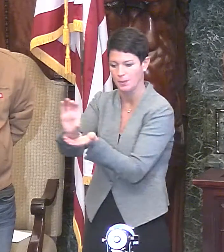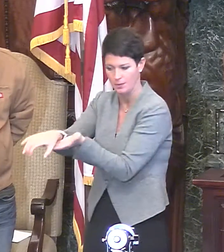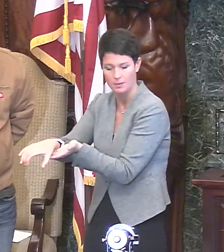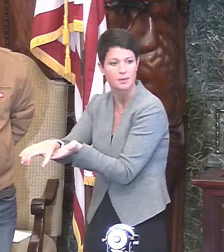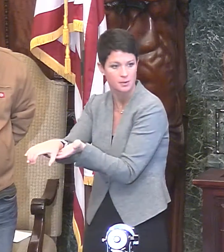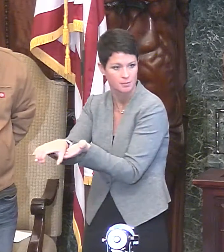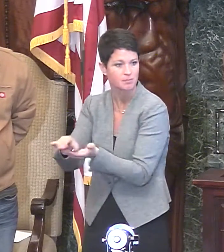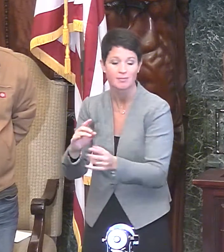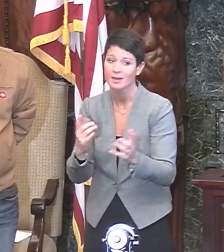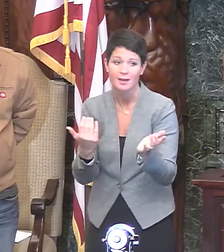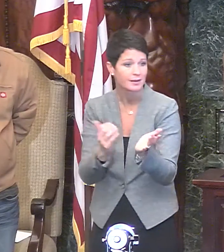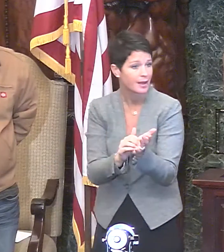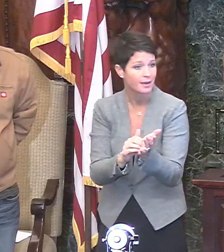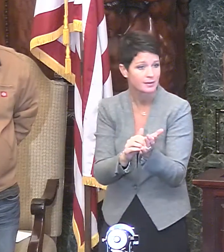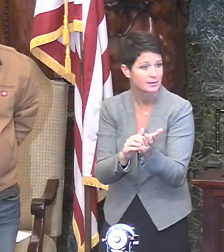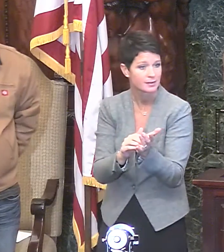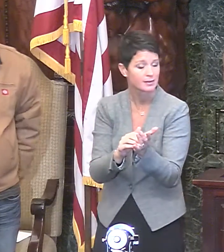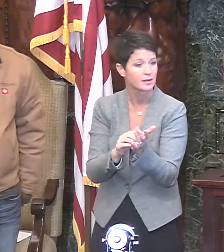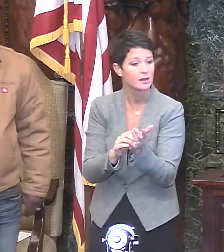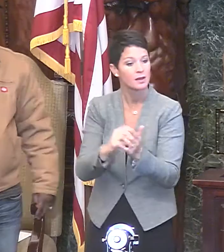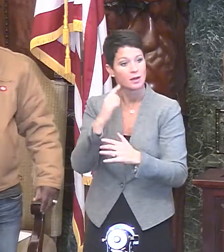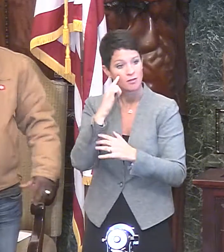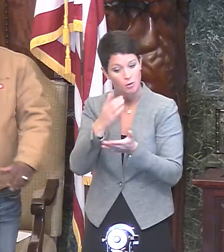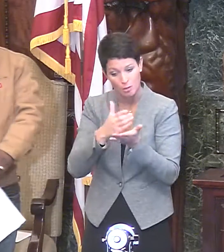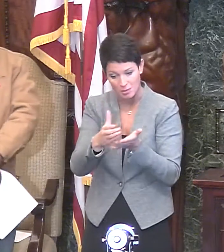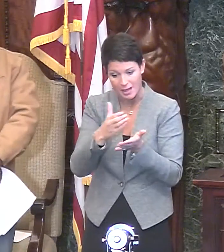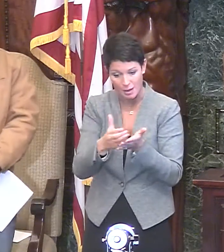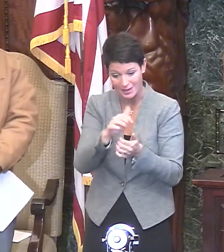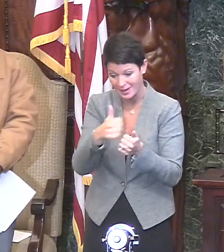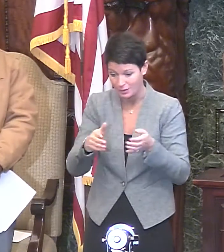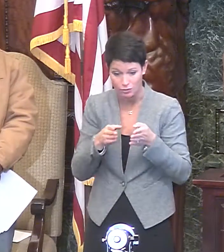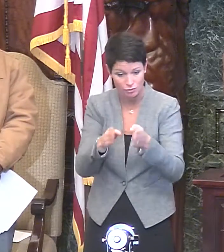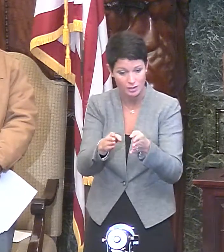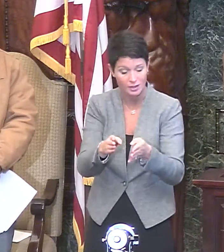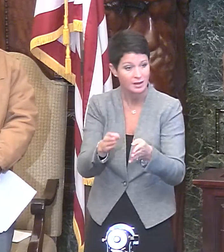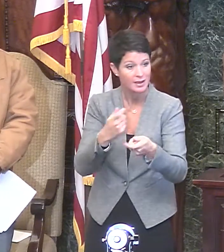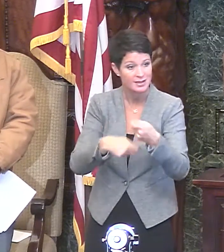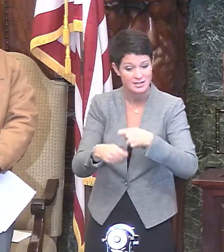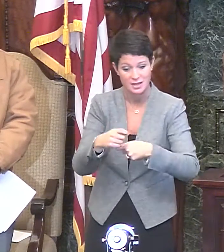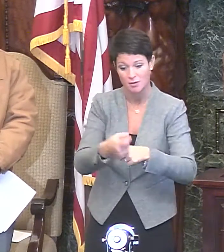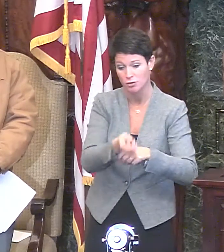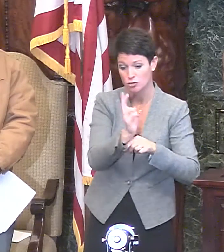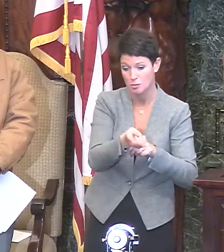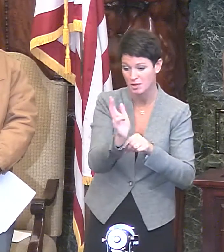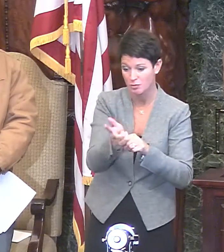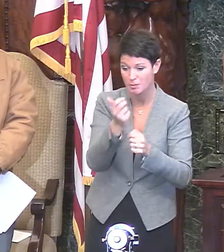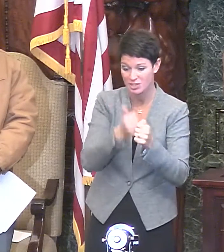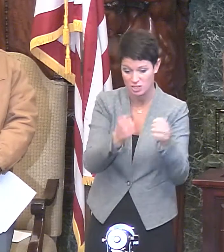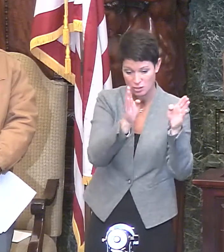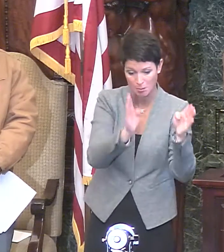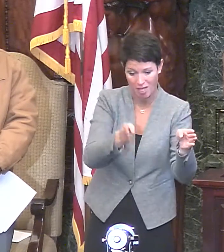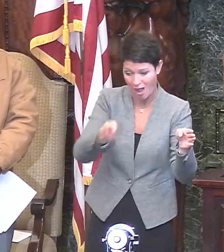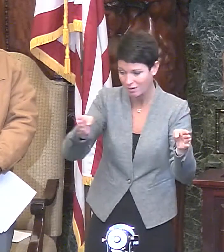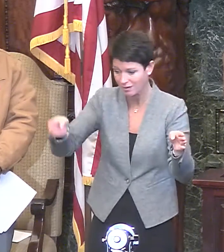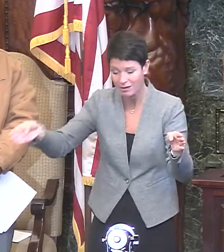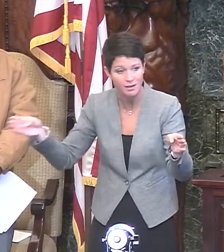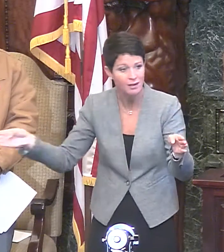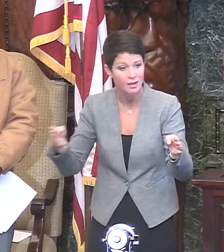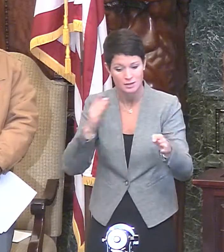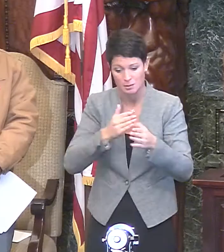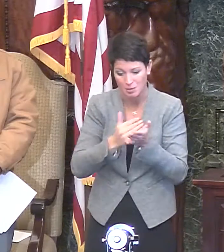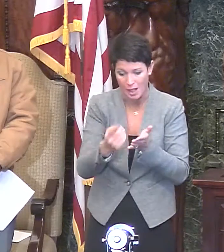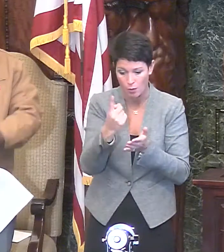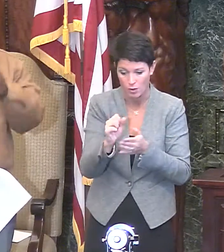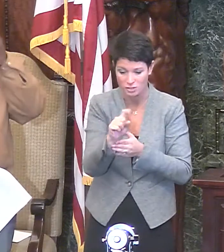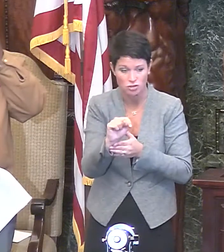streets. That means that for plowing a street, instead of it taking 2 to 3 minutes per block to plow a street,